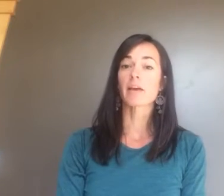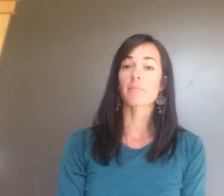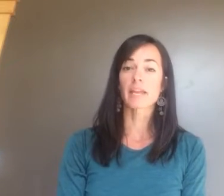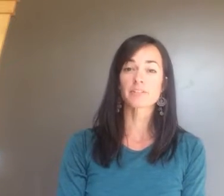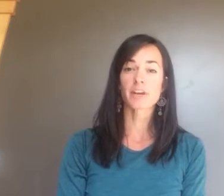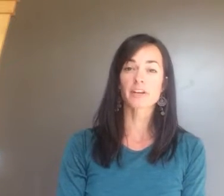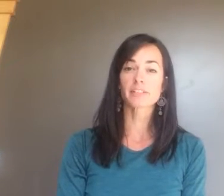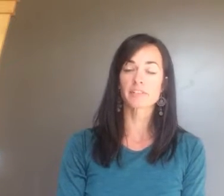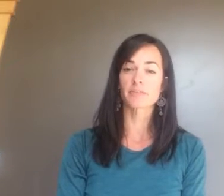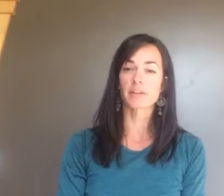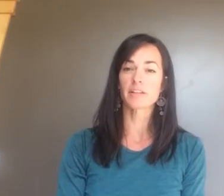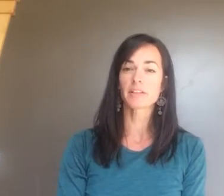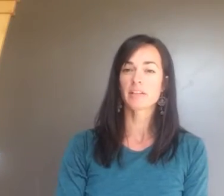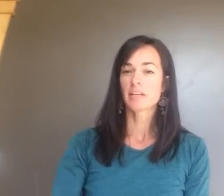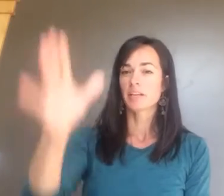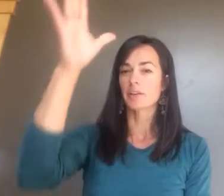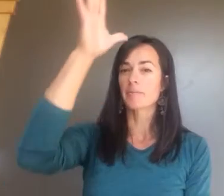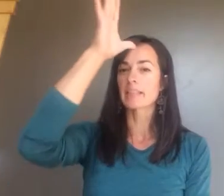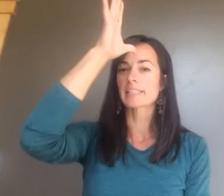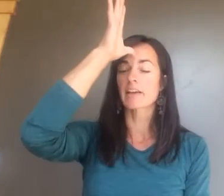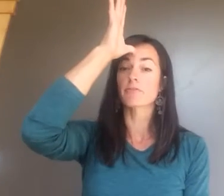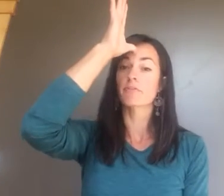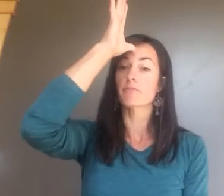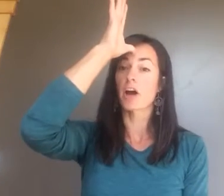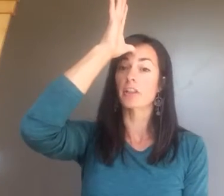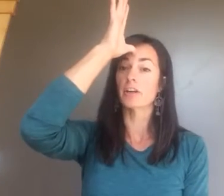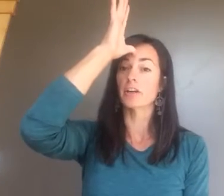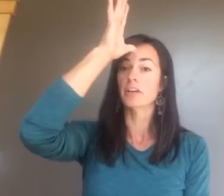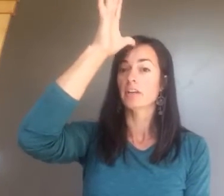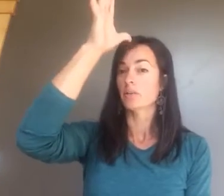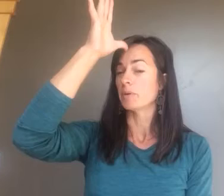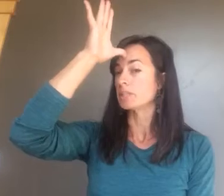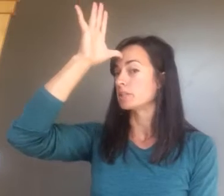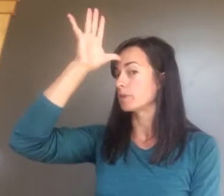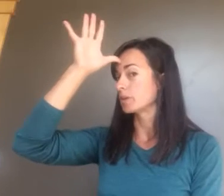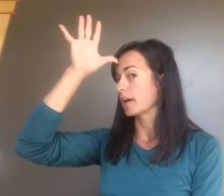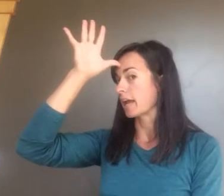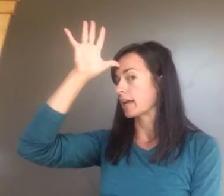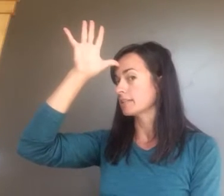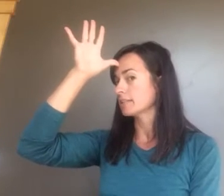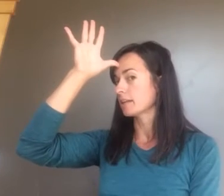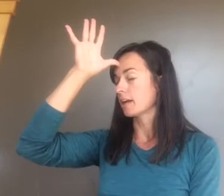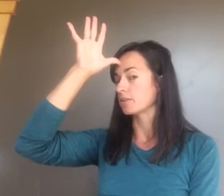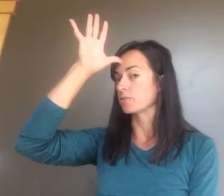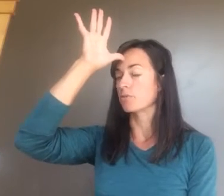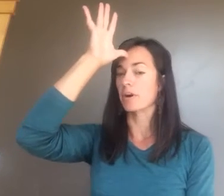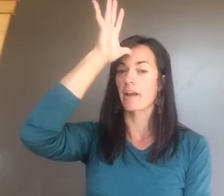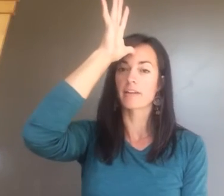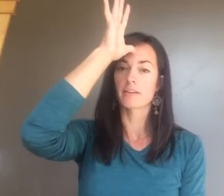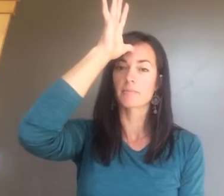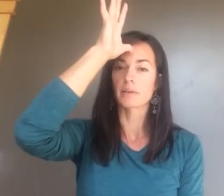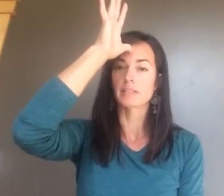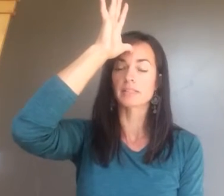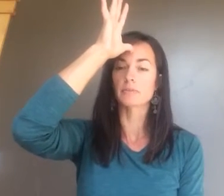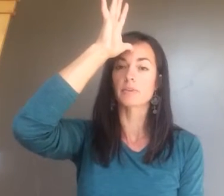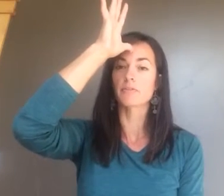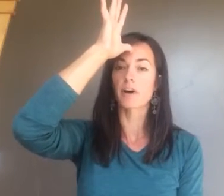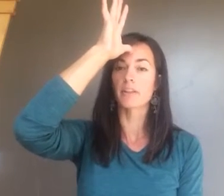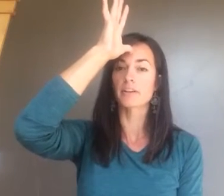have Patriarchs of Israel. You're going to make the sign for Father, which is to put your hand on your forehead, because these were the